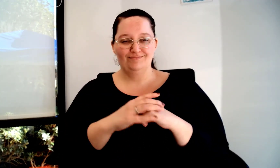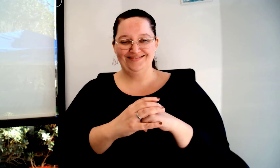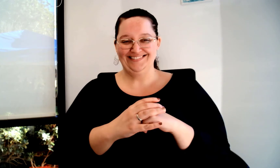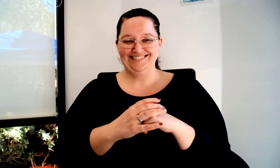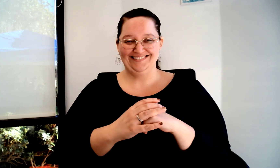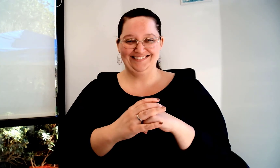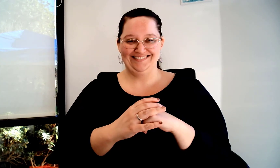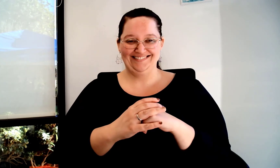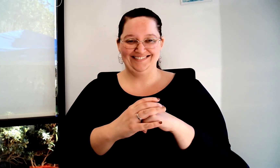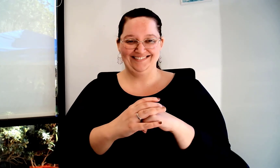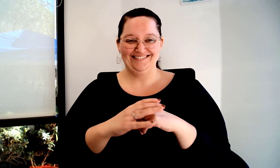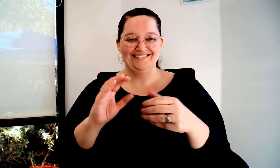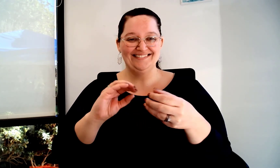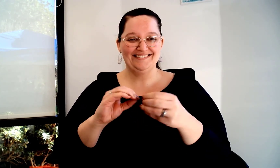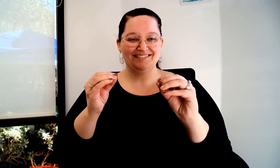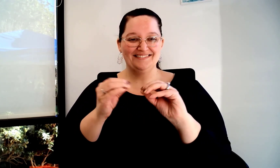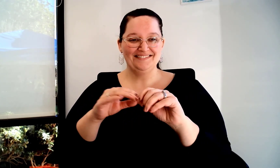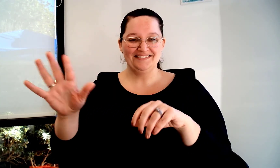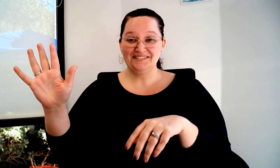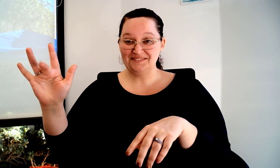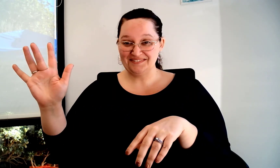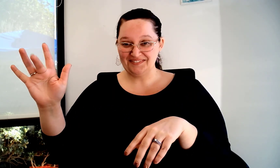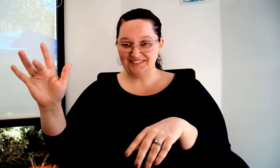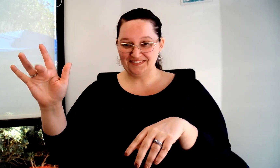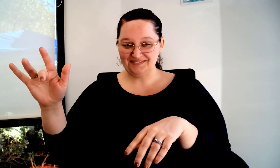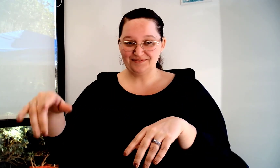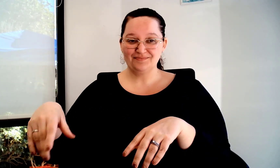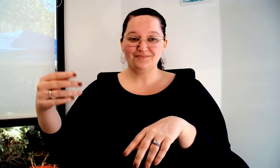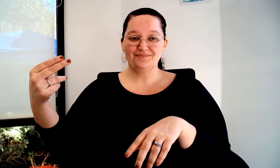I think those are the ones I know. Number 25.